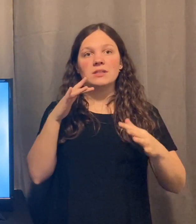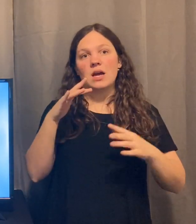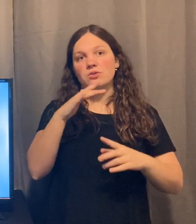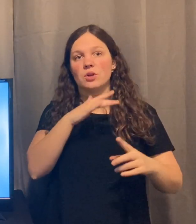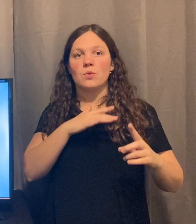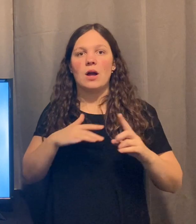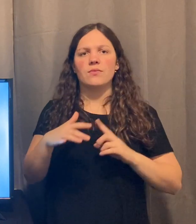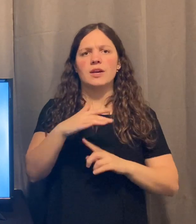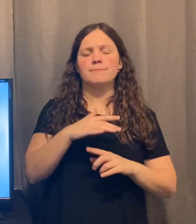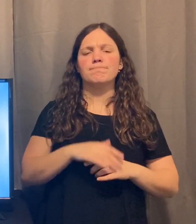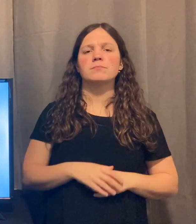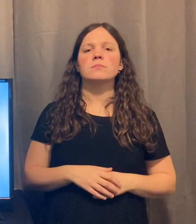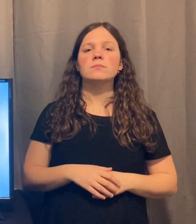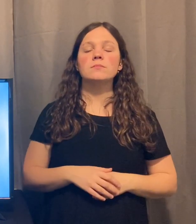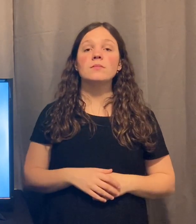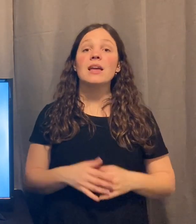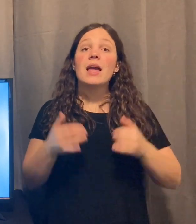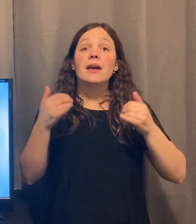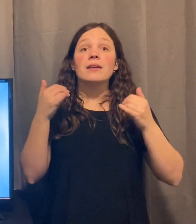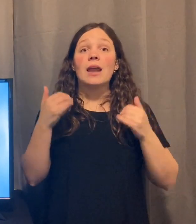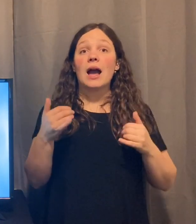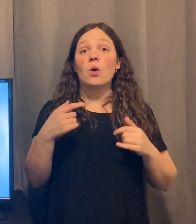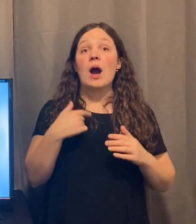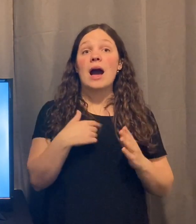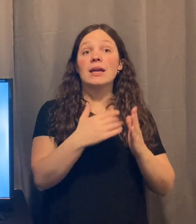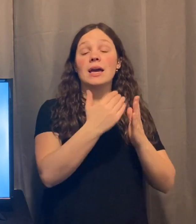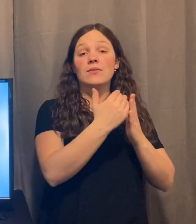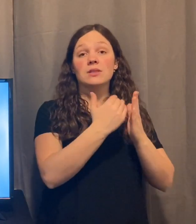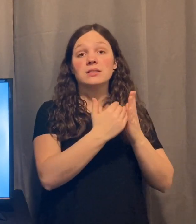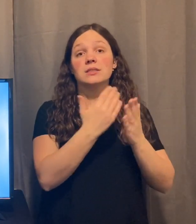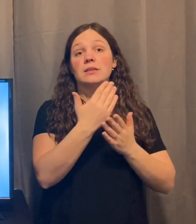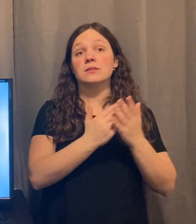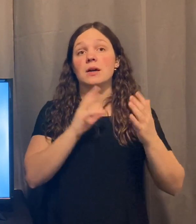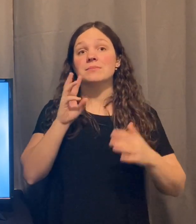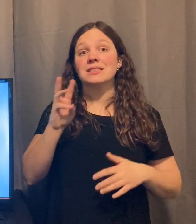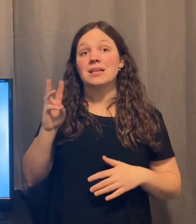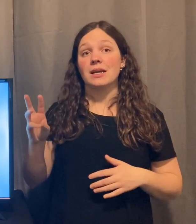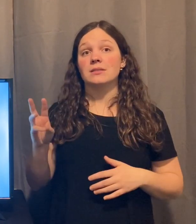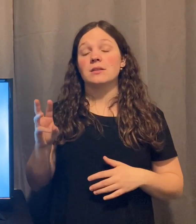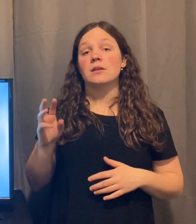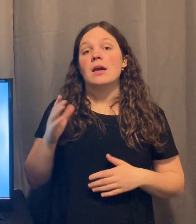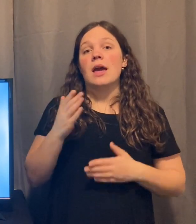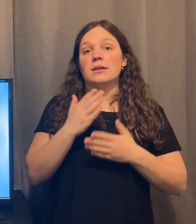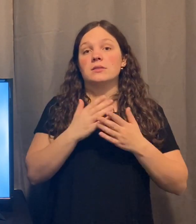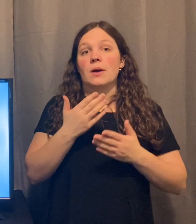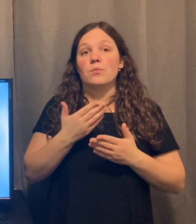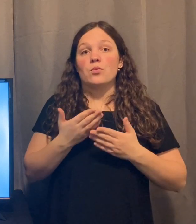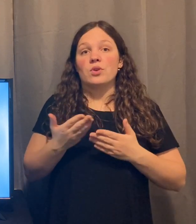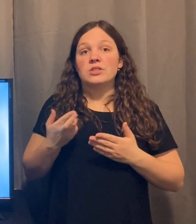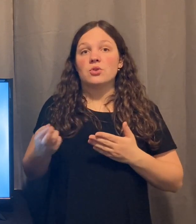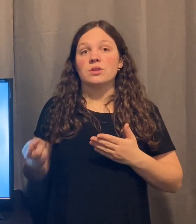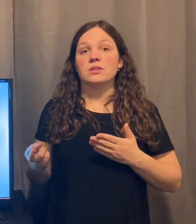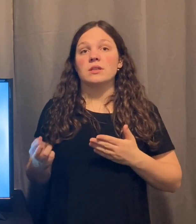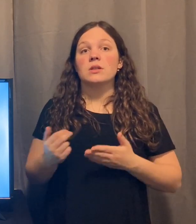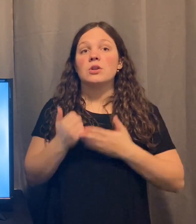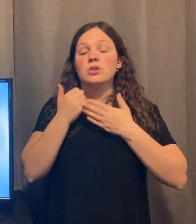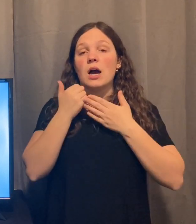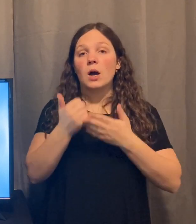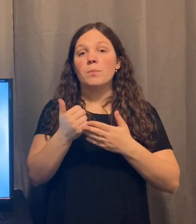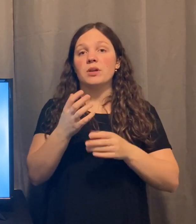sounds around them. Now I have listed some sites as some resources to help you to